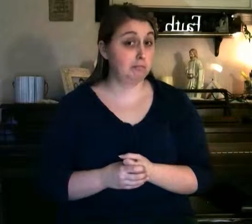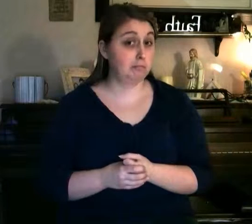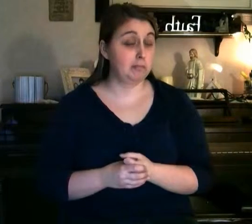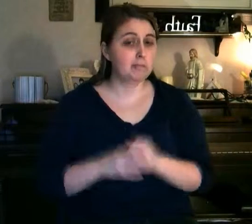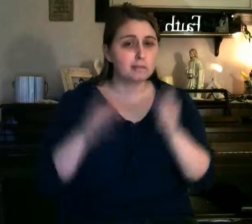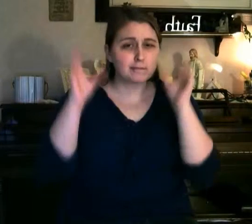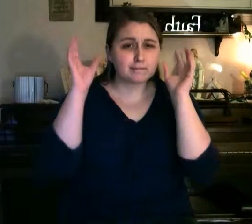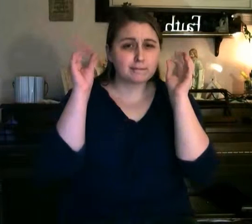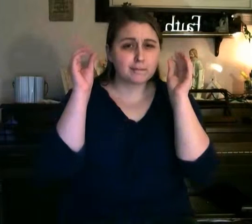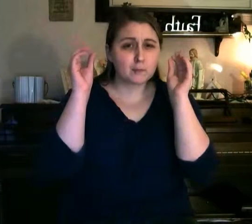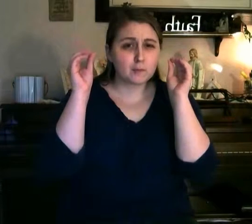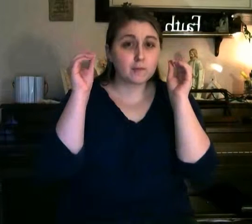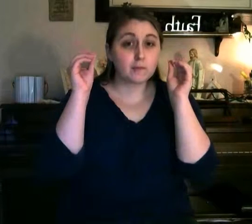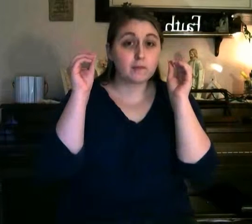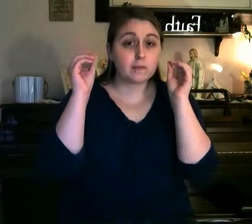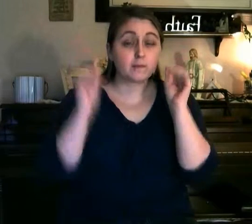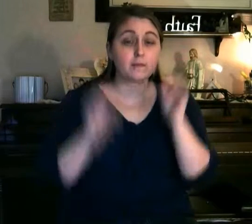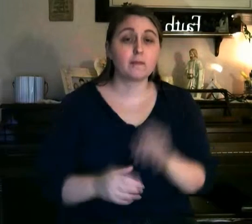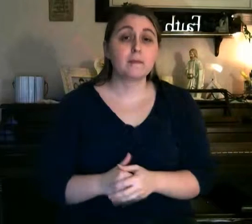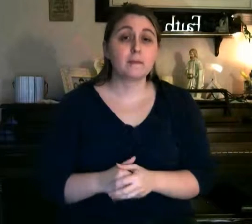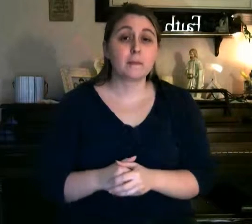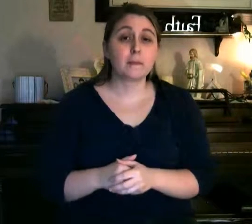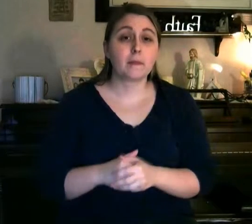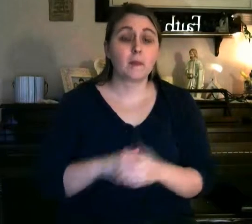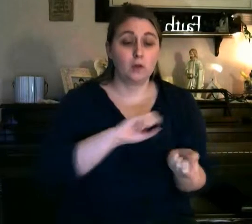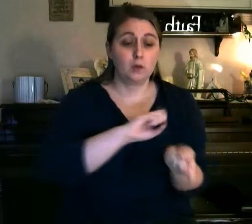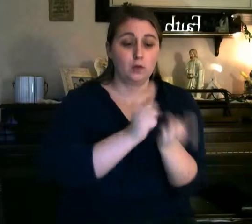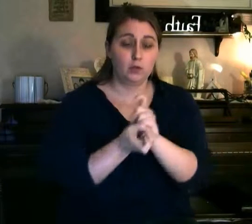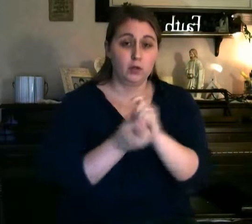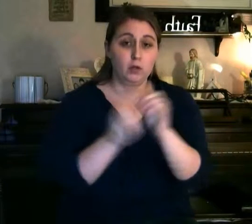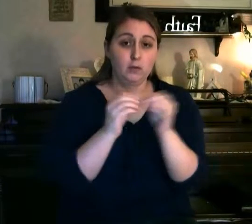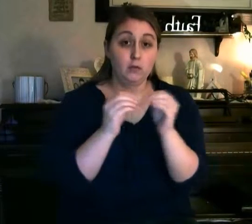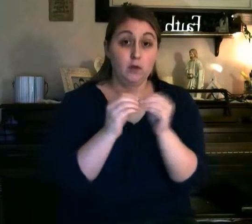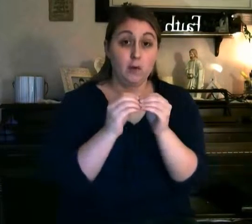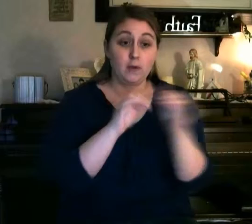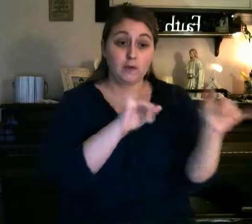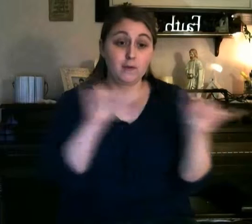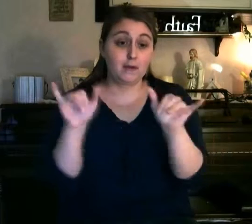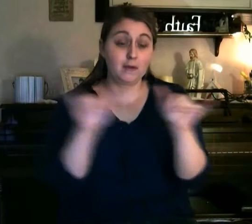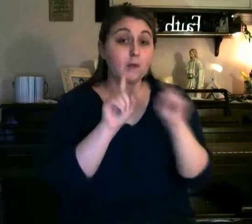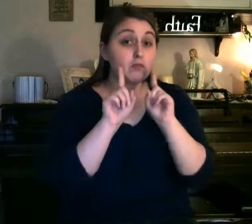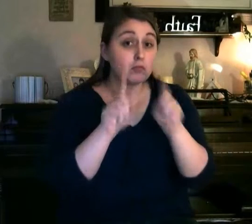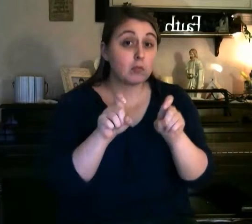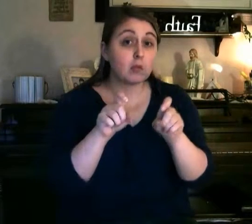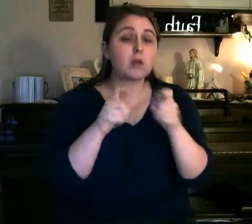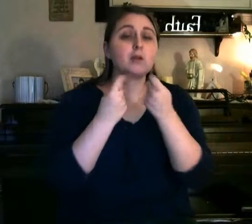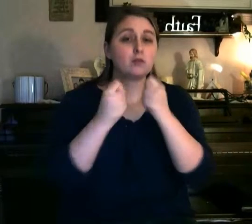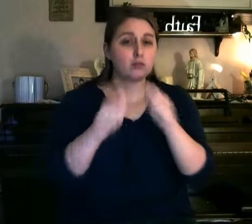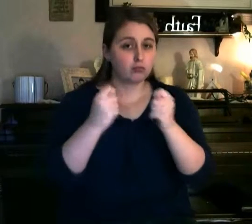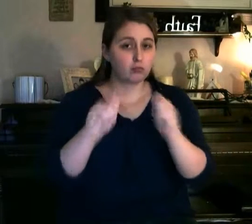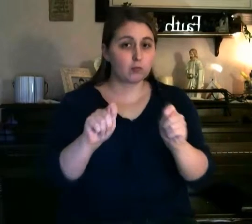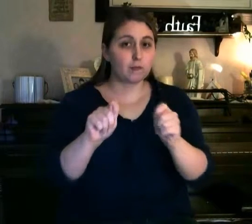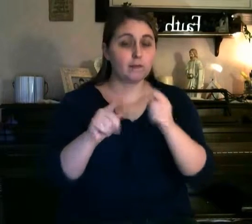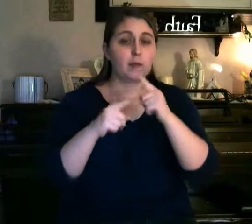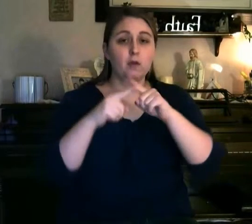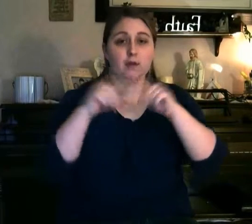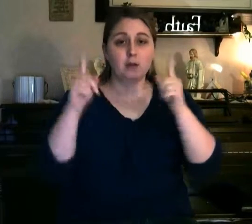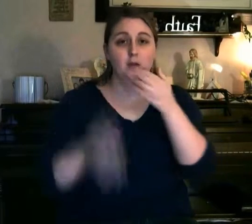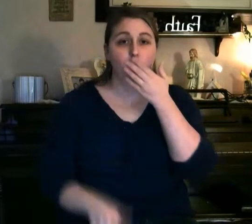Well, we're not going to see that. Can you switch the two numbers and get the same answer? Well, let's try that. I'm going to try it in a different color so we don't get all confused. So let's start